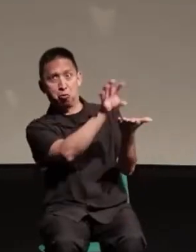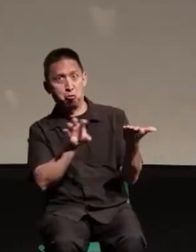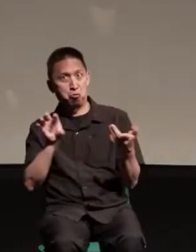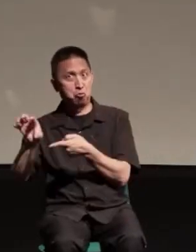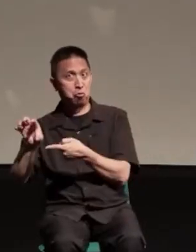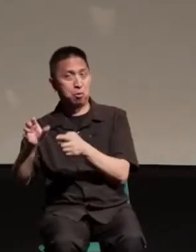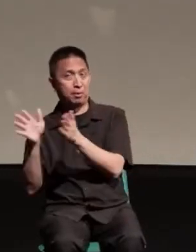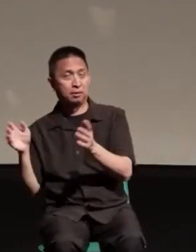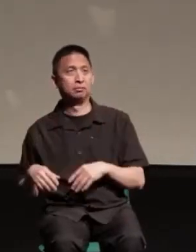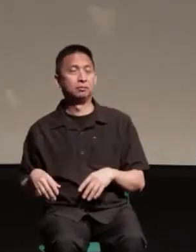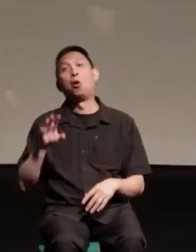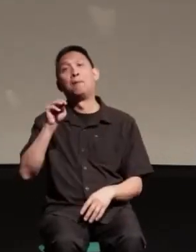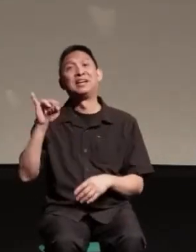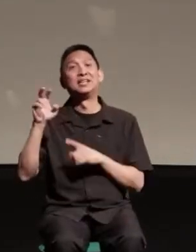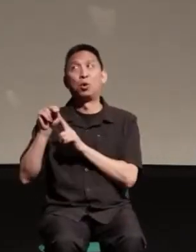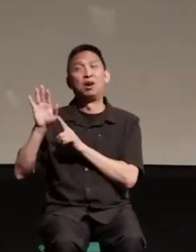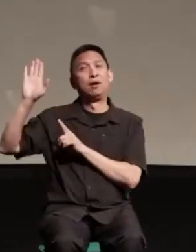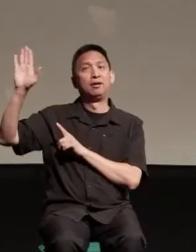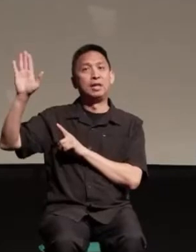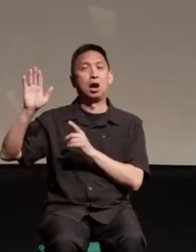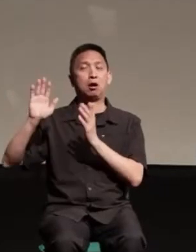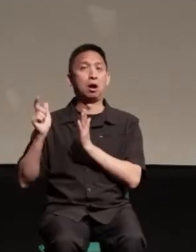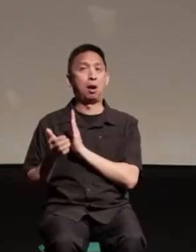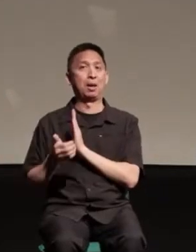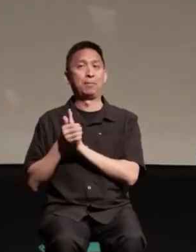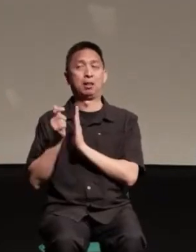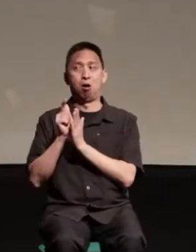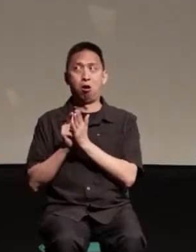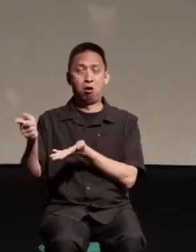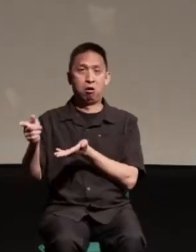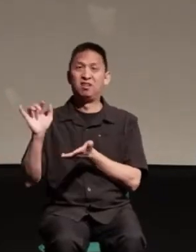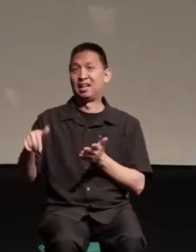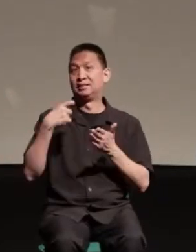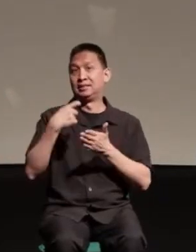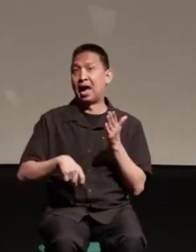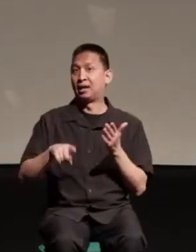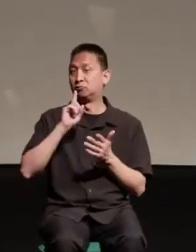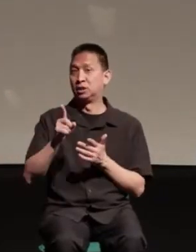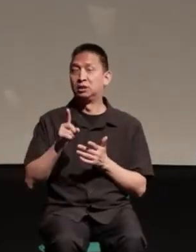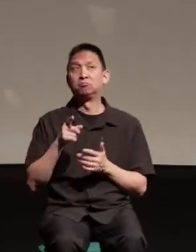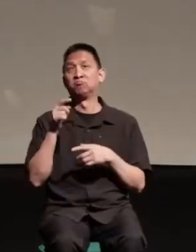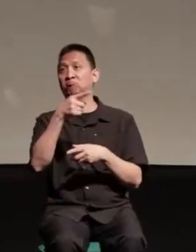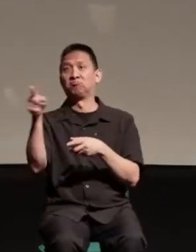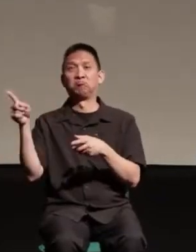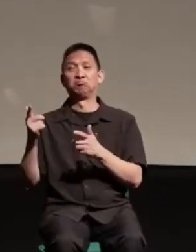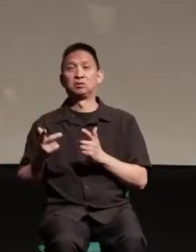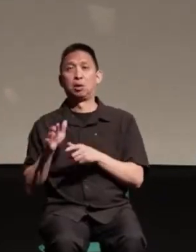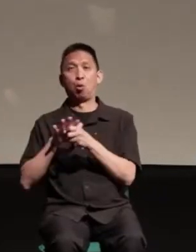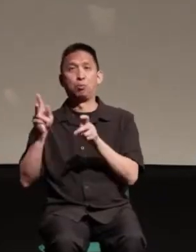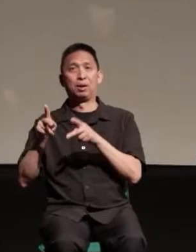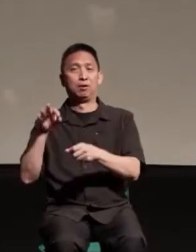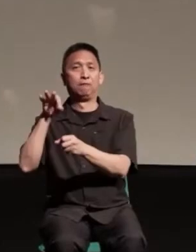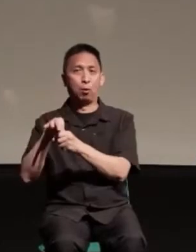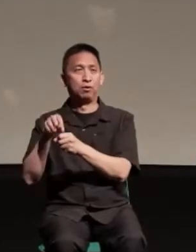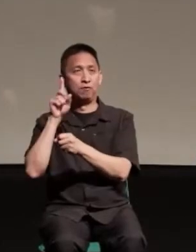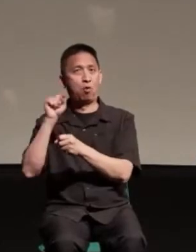something like Minnesota's Legacy Amendment, which is a tax that is voted on by residents? This is why,